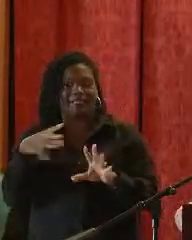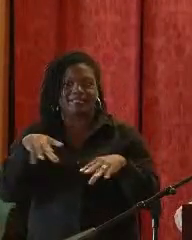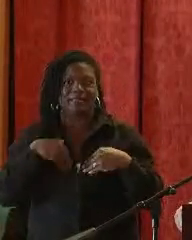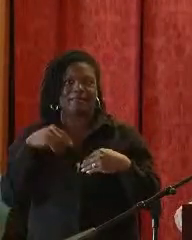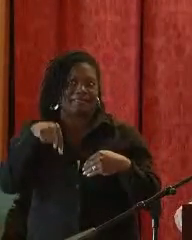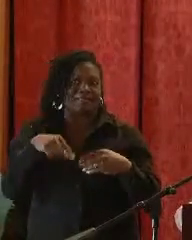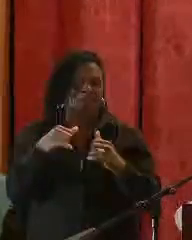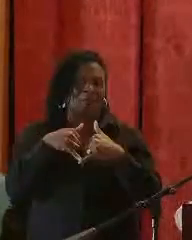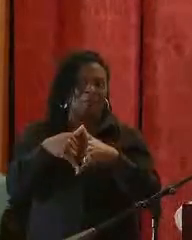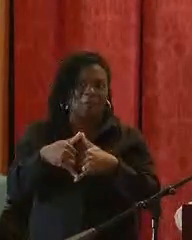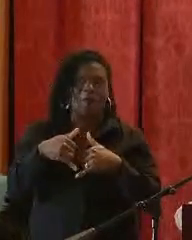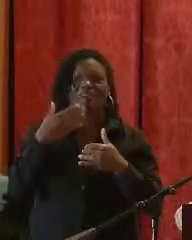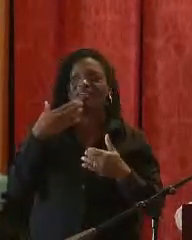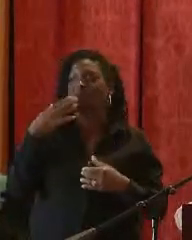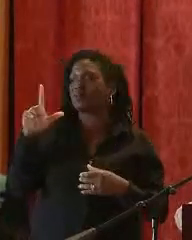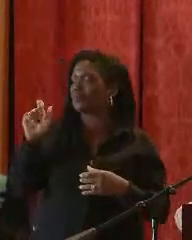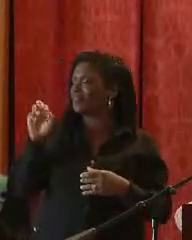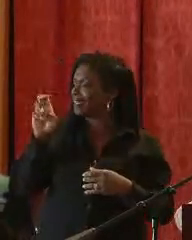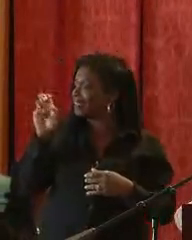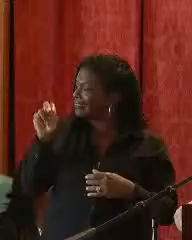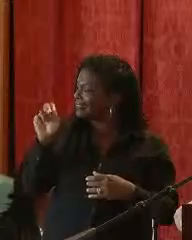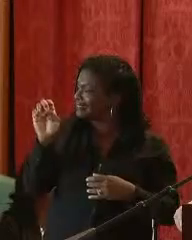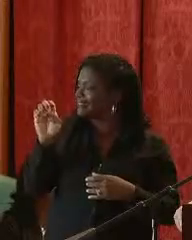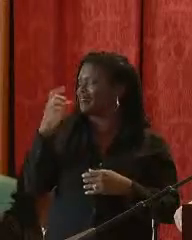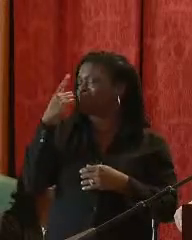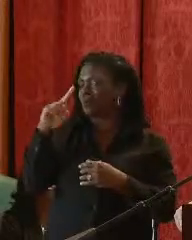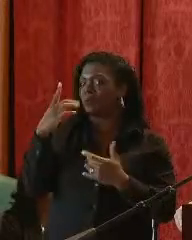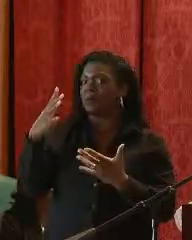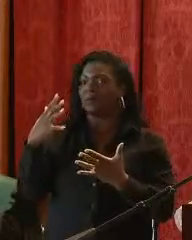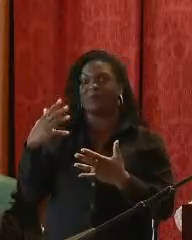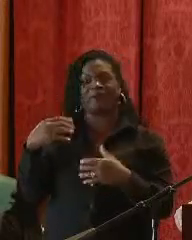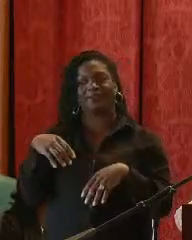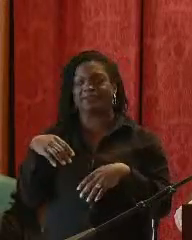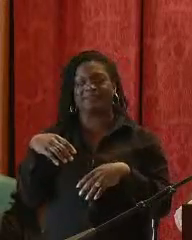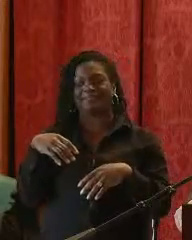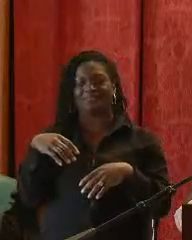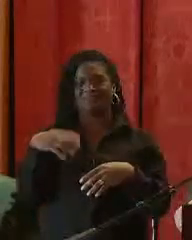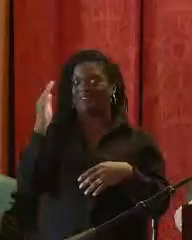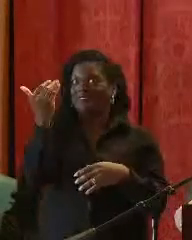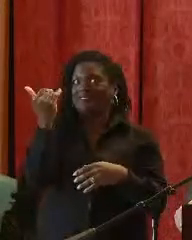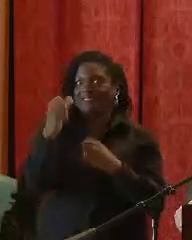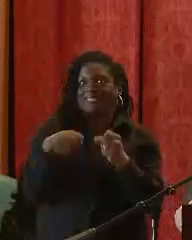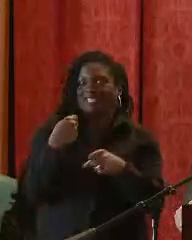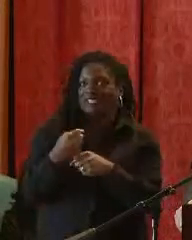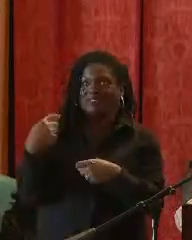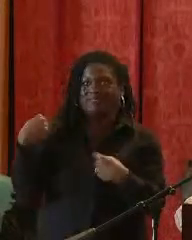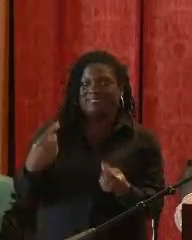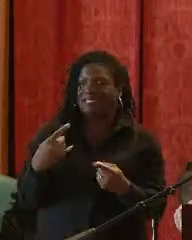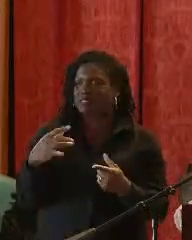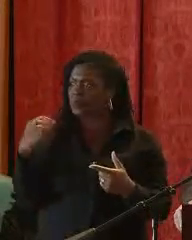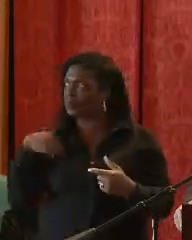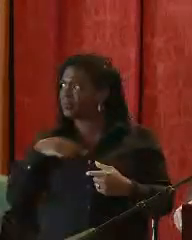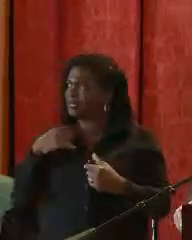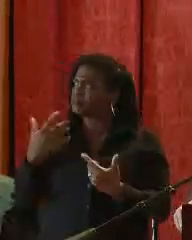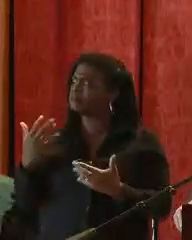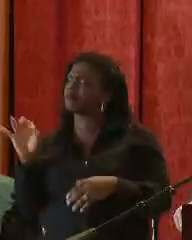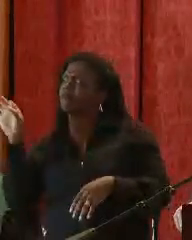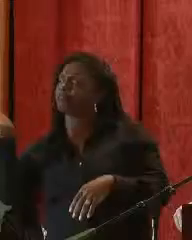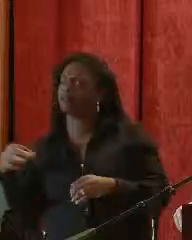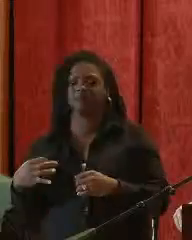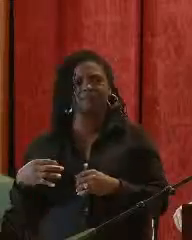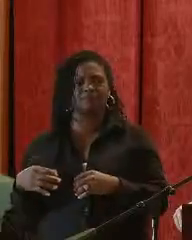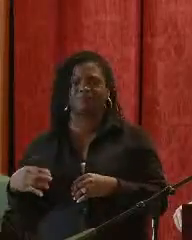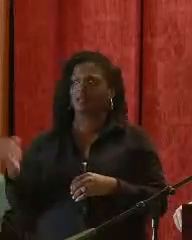thank Lorraine for nominating me. For the last 15 years, we've been pushing each other past our limits of comfort repeatedly, and I think